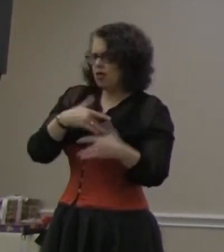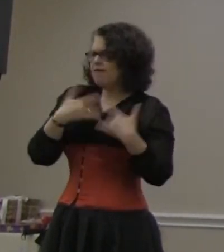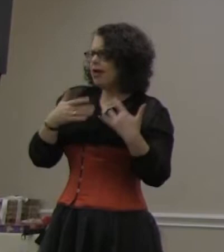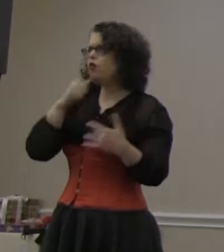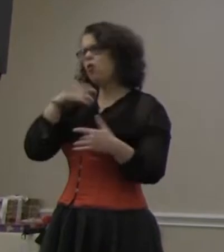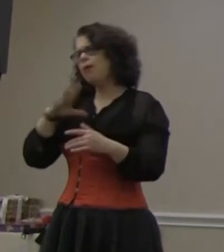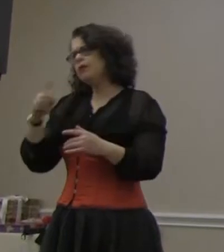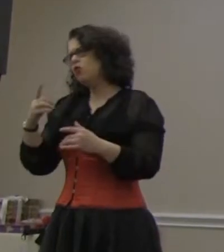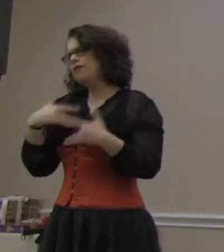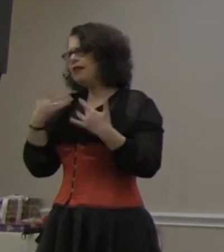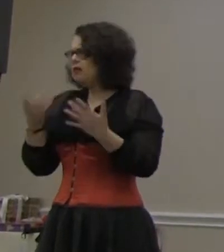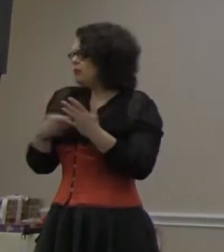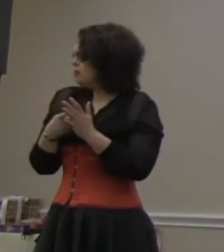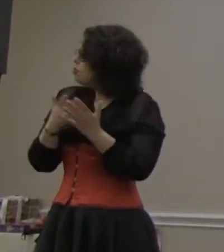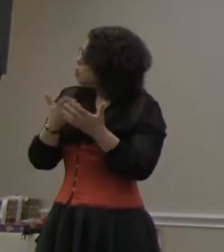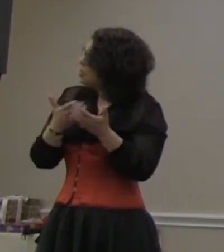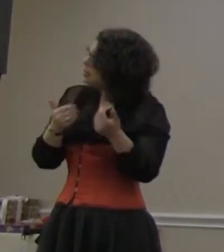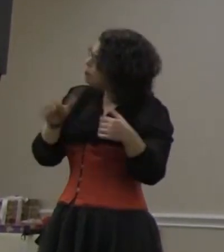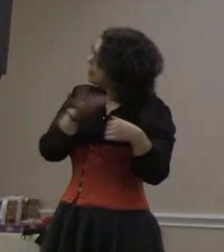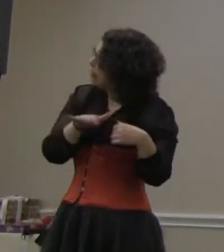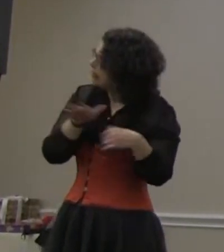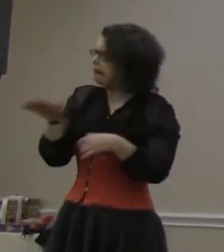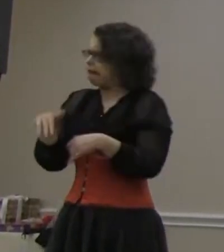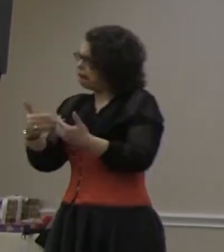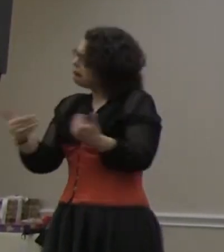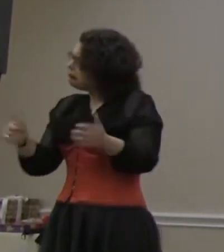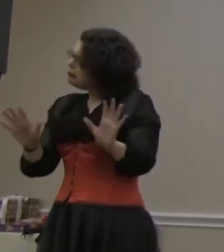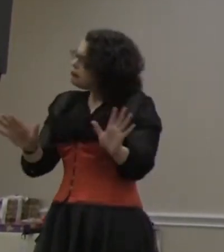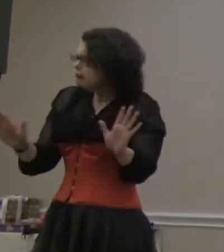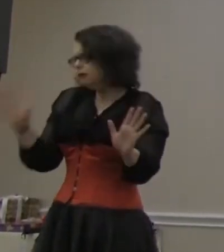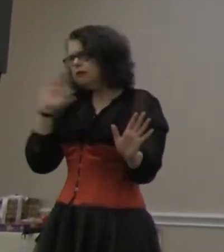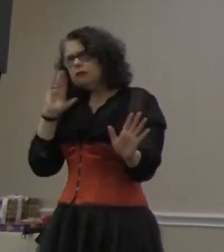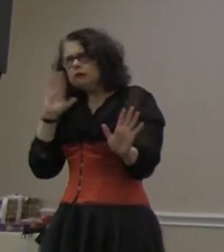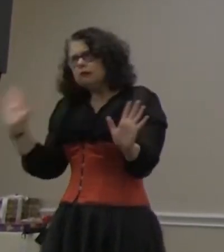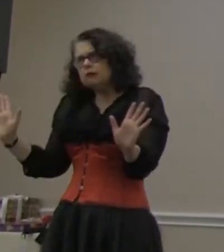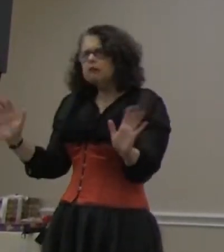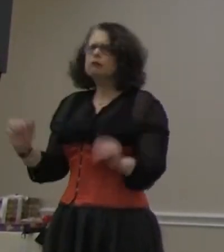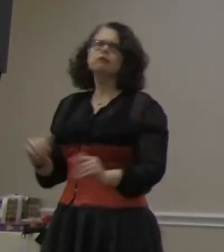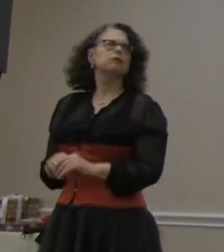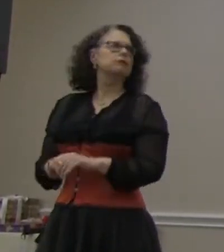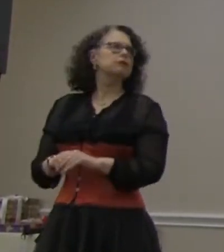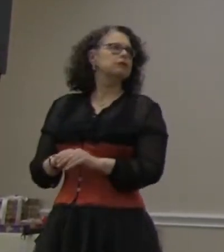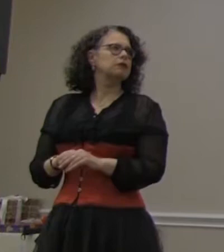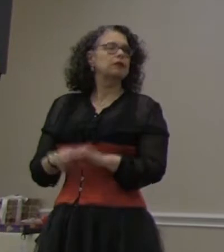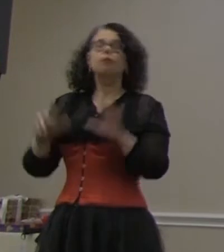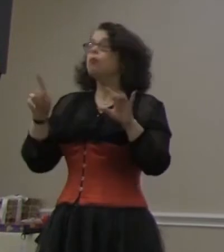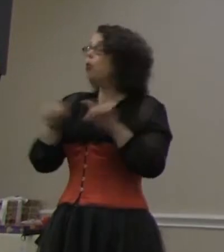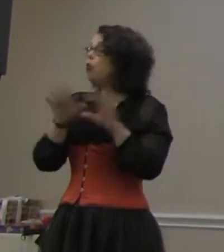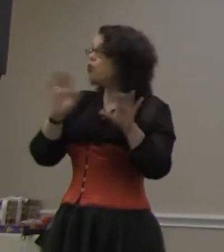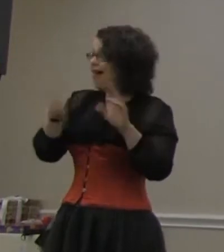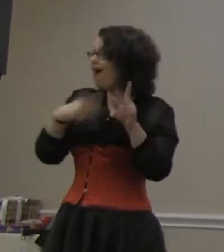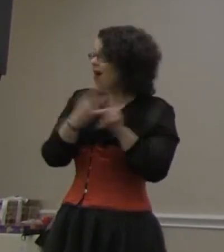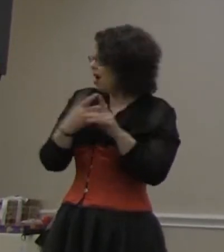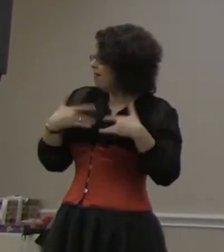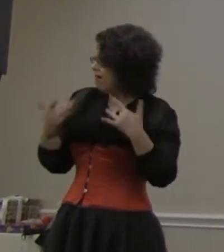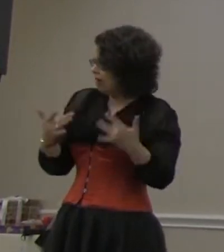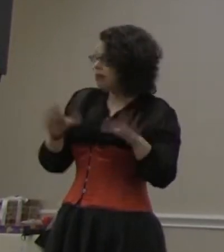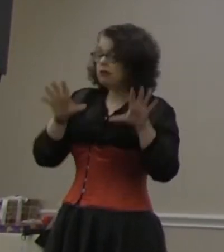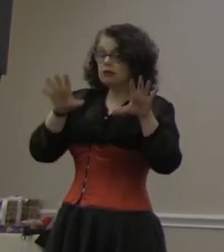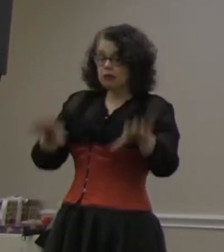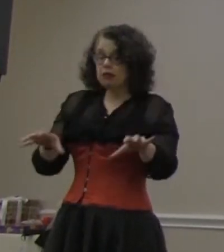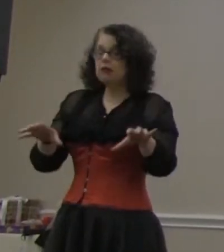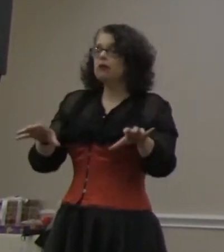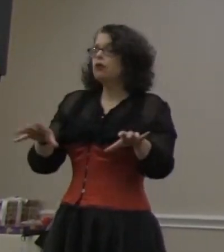because sometimes we all want our separate spaces, when we do these events, that we make sure